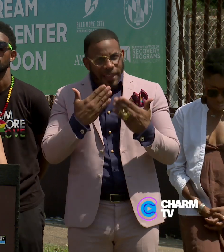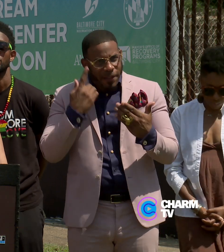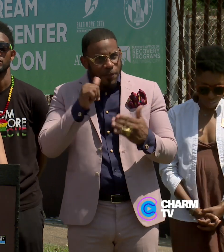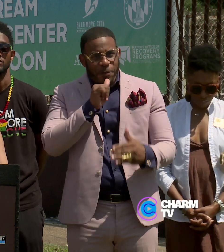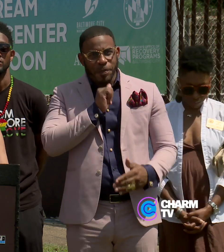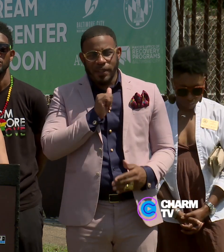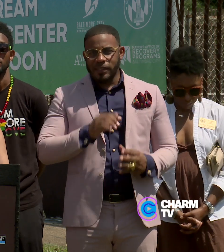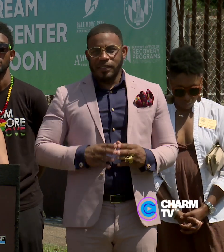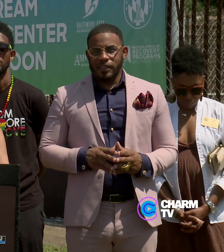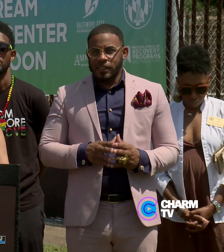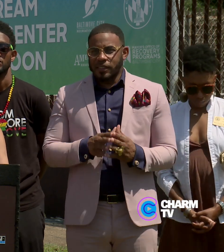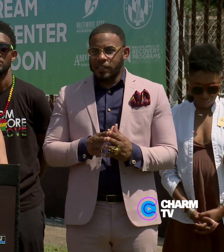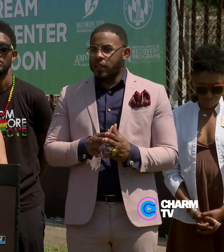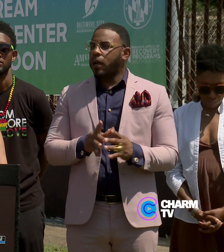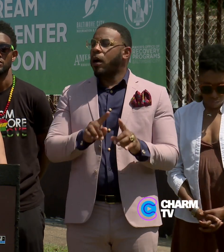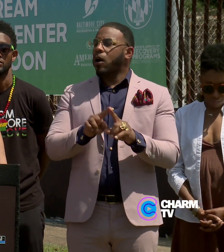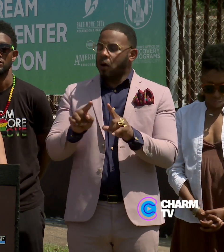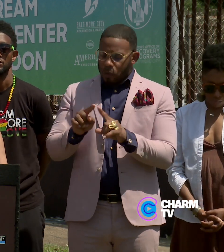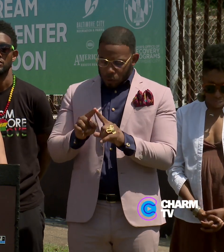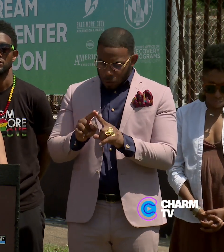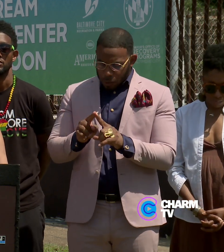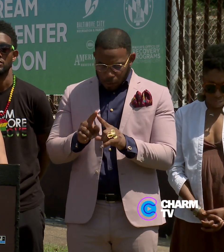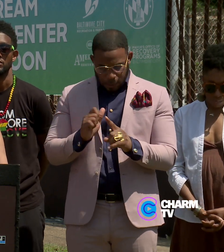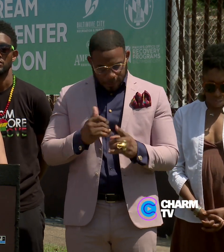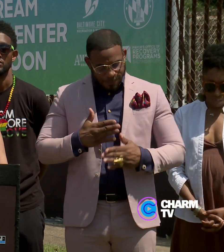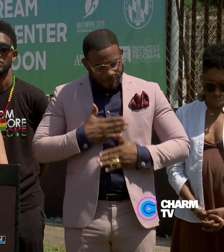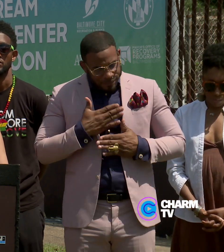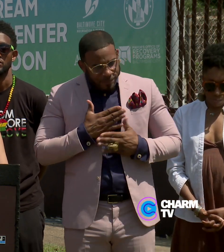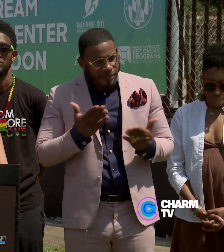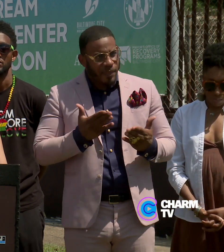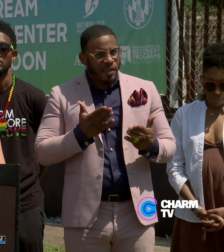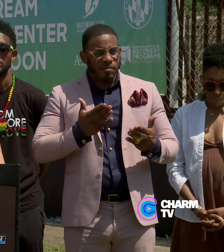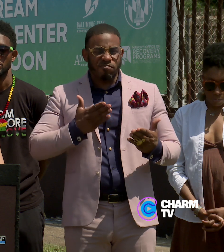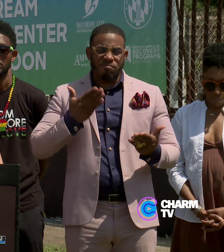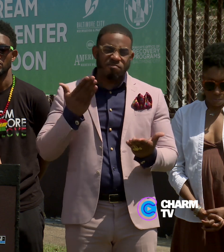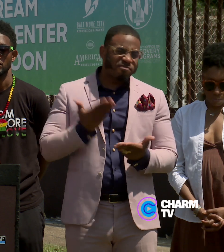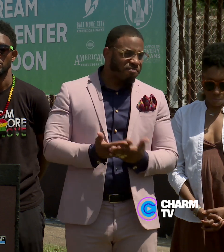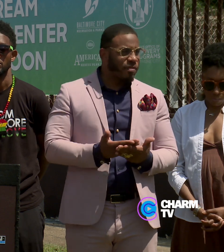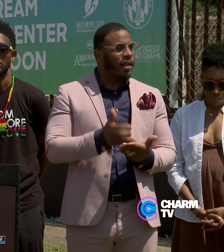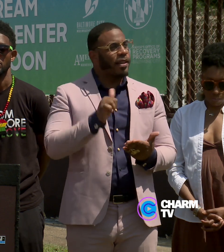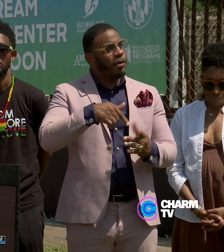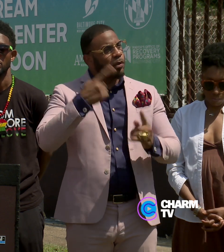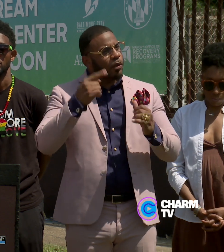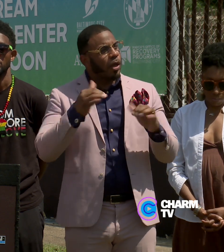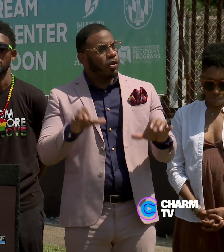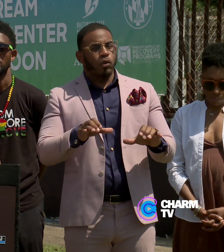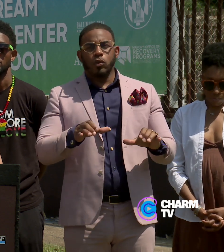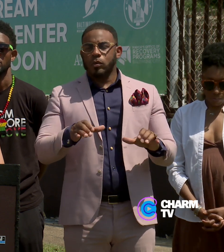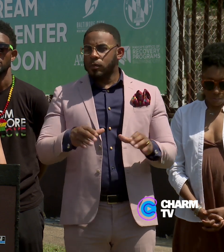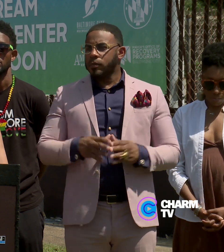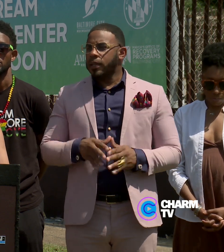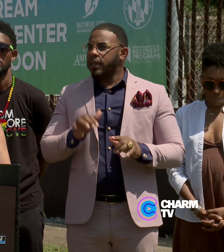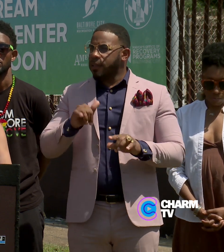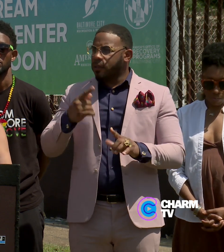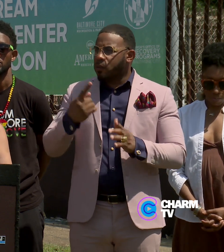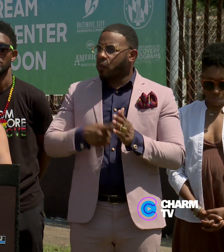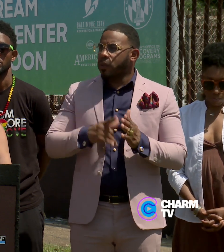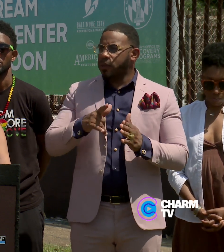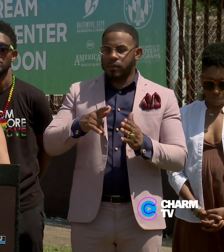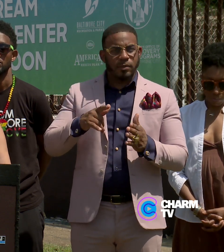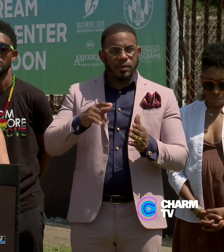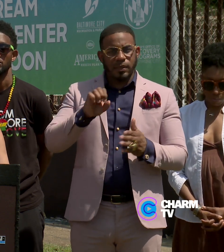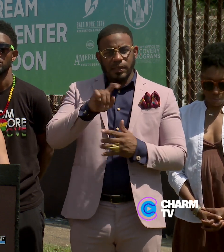your patience, but also I am so glad we're here to deliver. Right? This is what we're trying to do, and this is what the